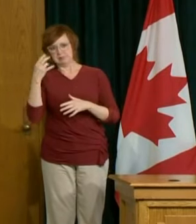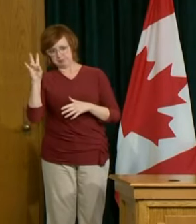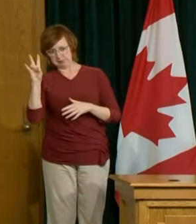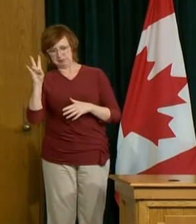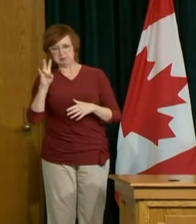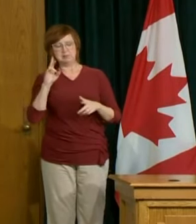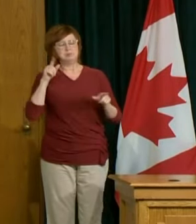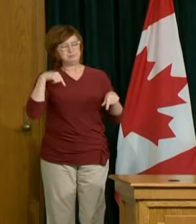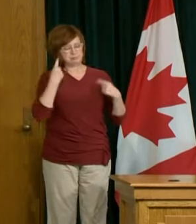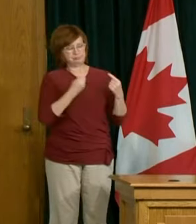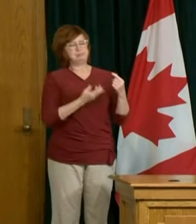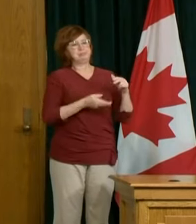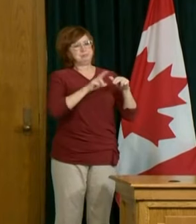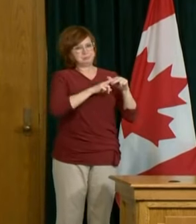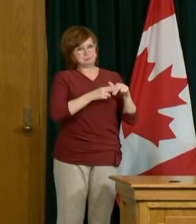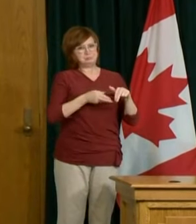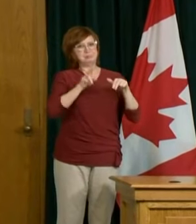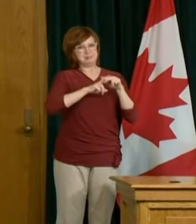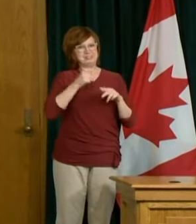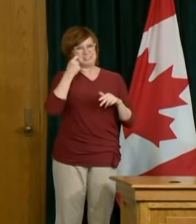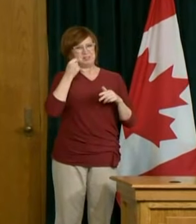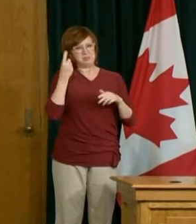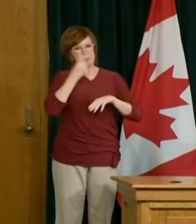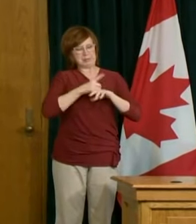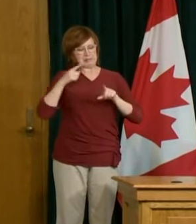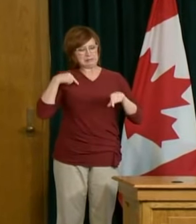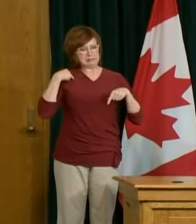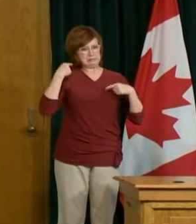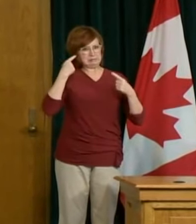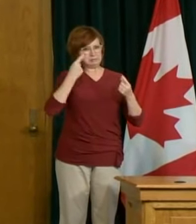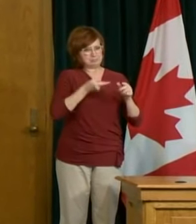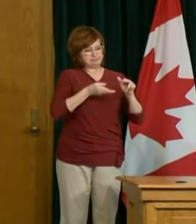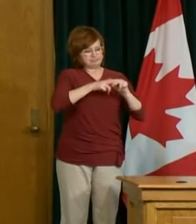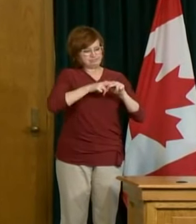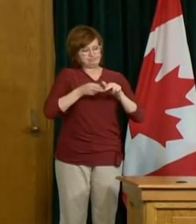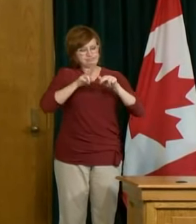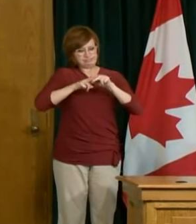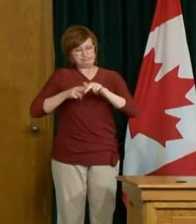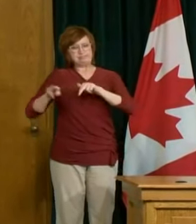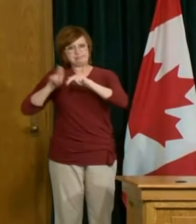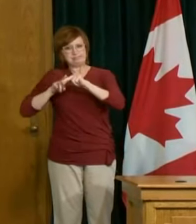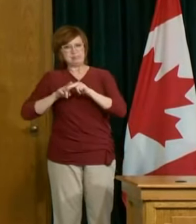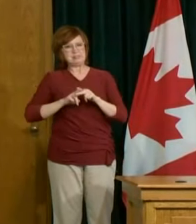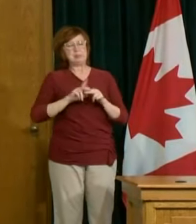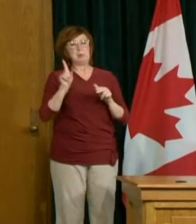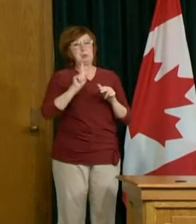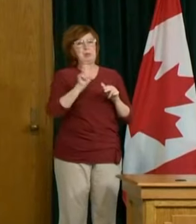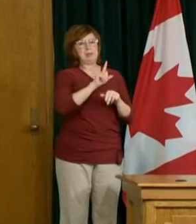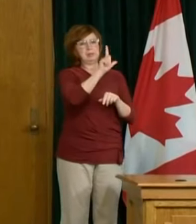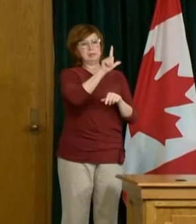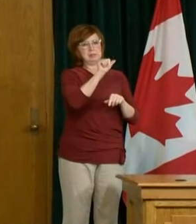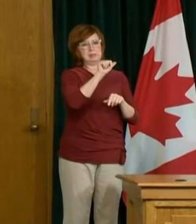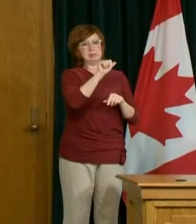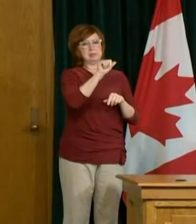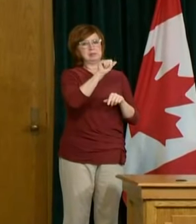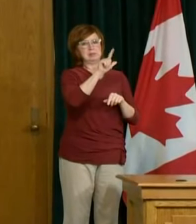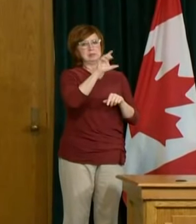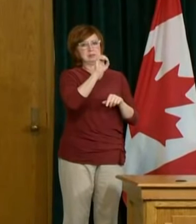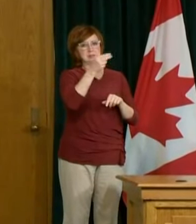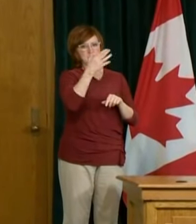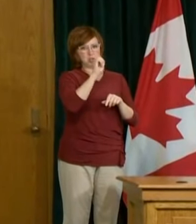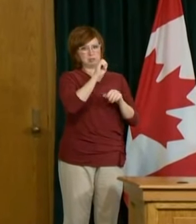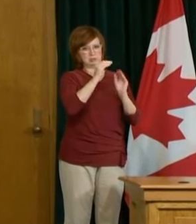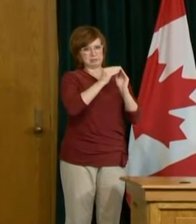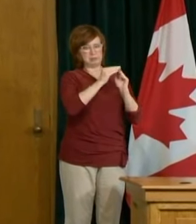to the outbreak in and around Loche. While new cases and active cases remain low in most of the rest of